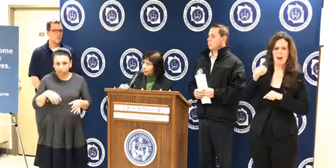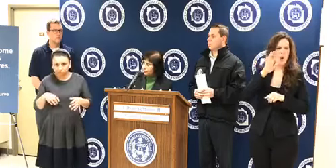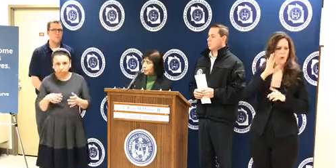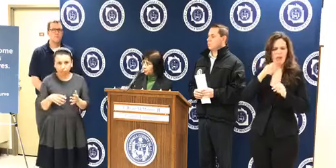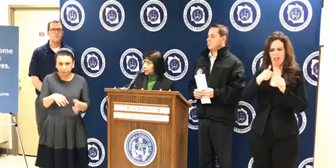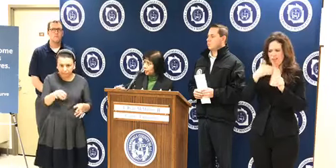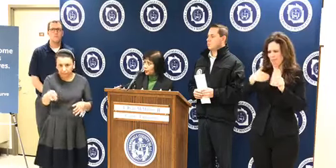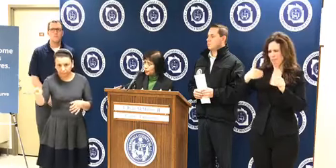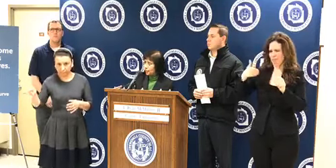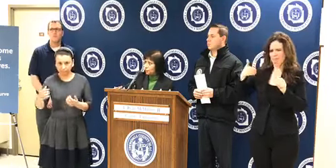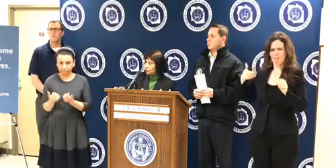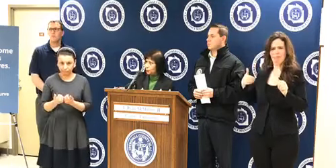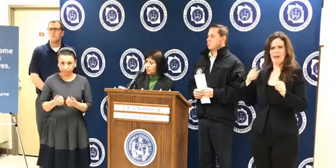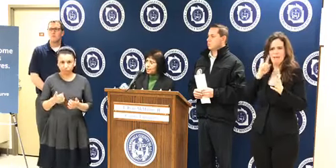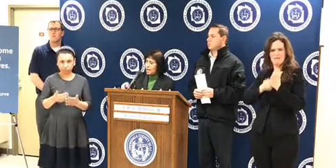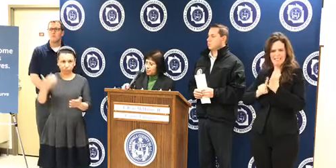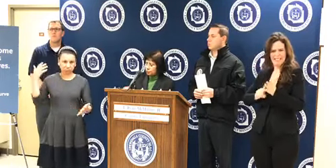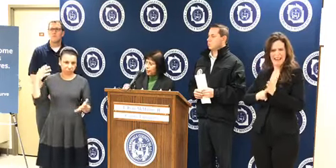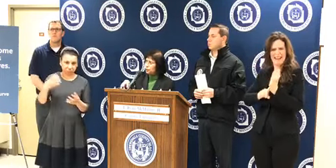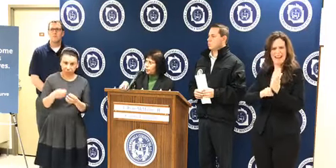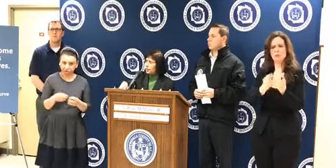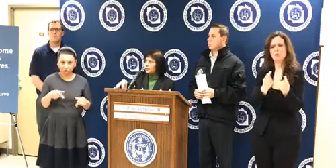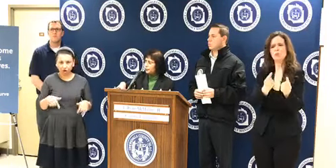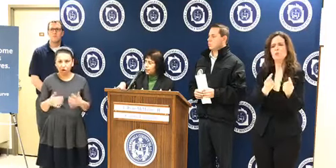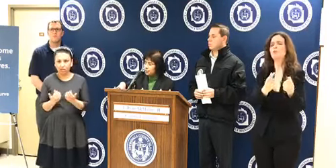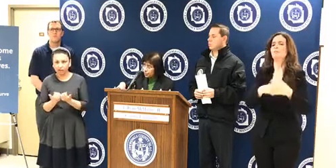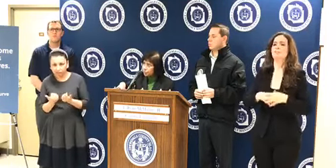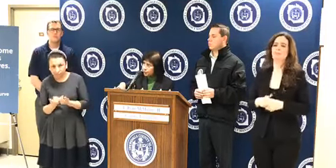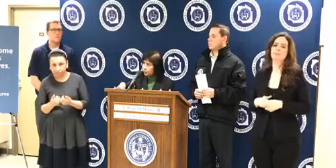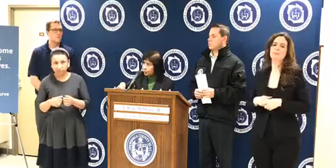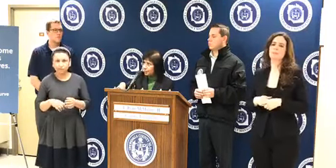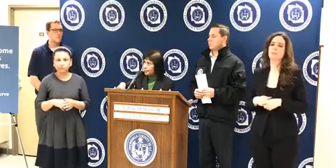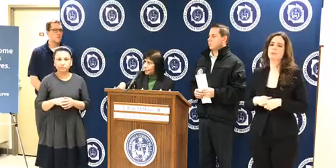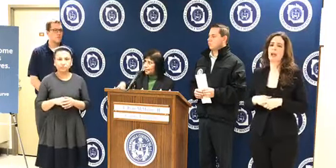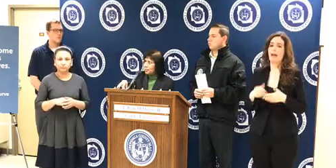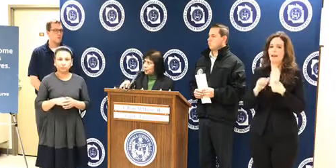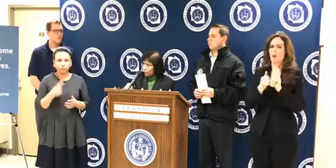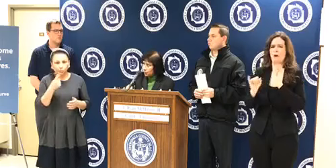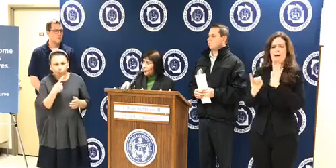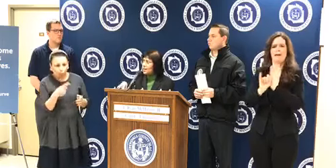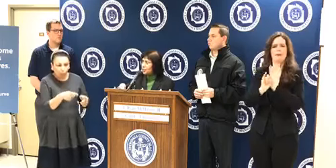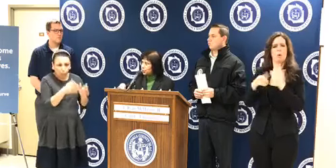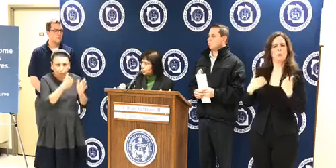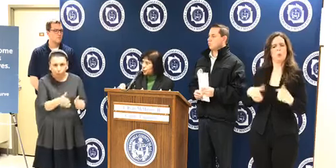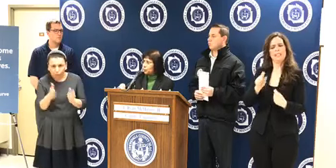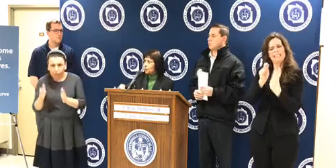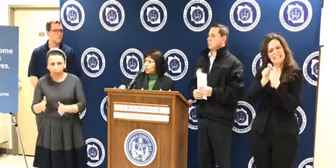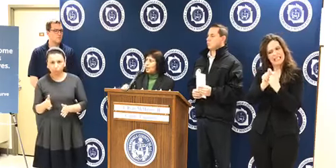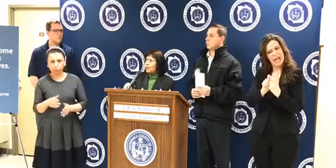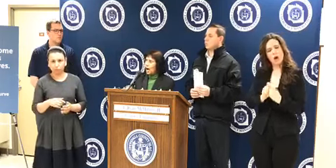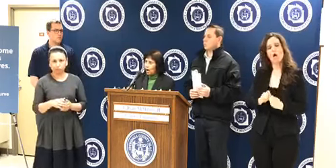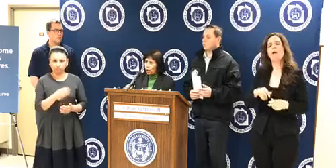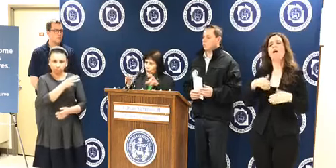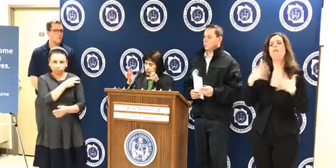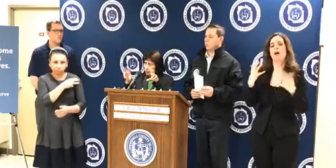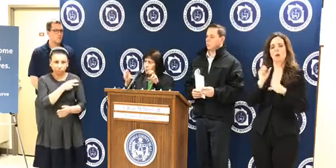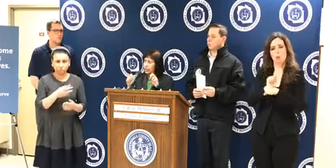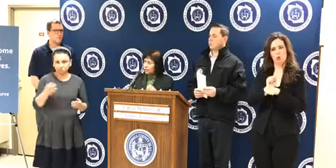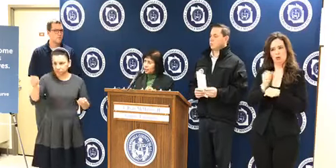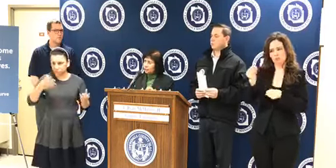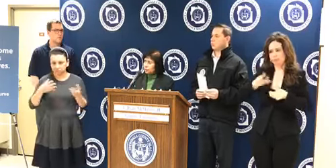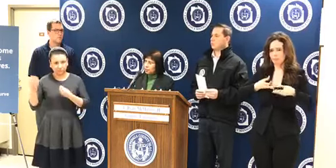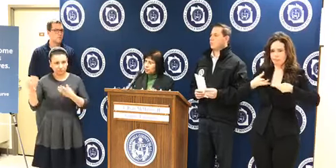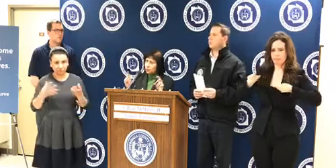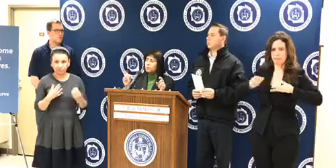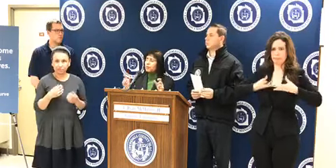back, right? That's what I had explained before, and trying to identify. It's a tedious work. You are dependent on people, how you are